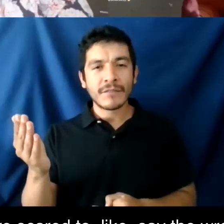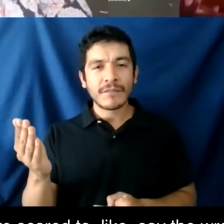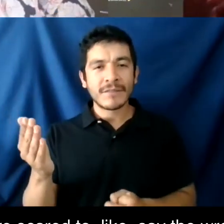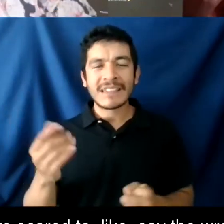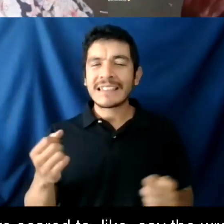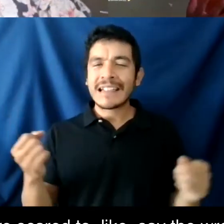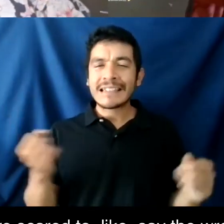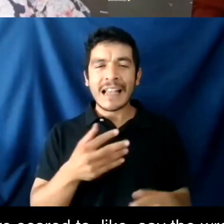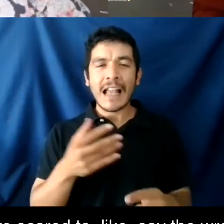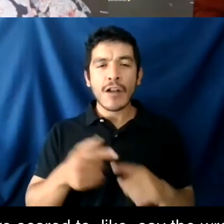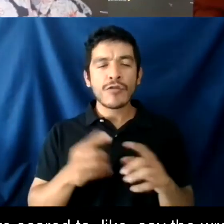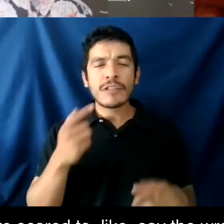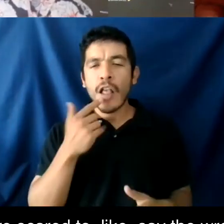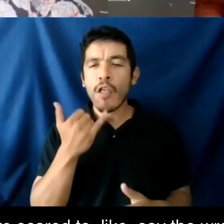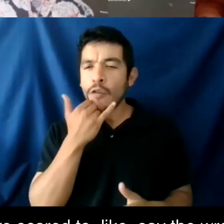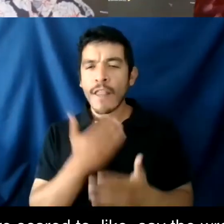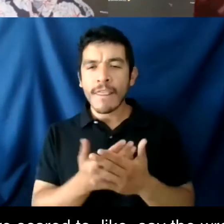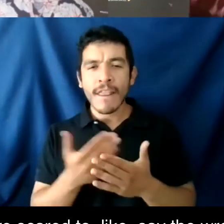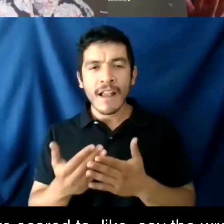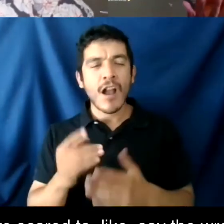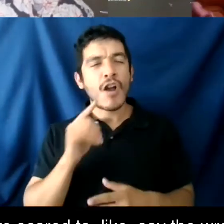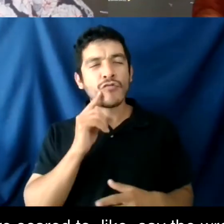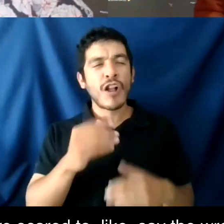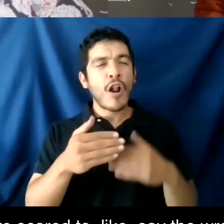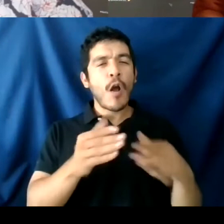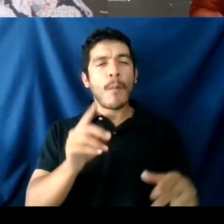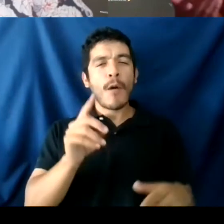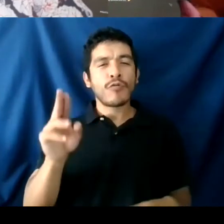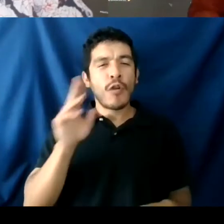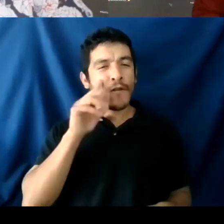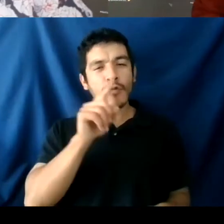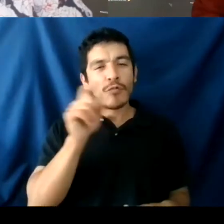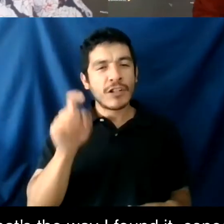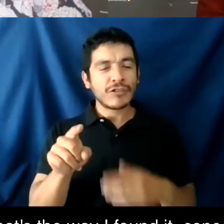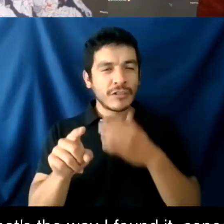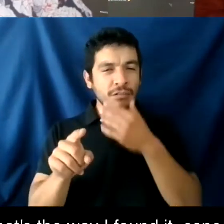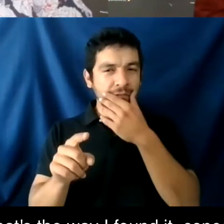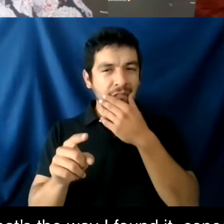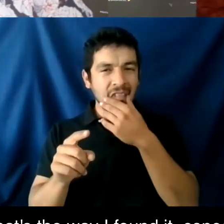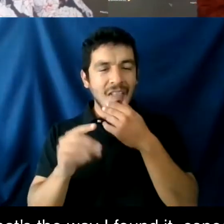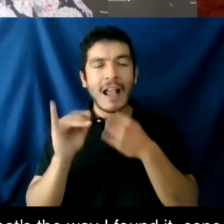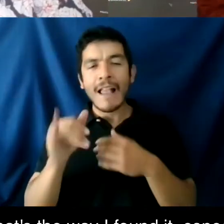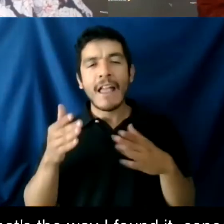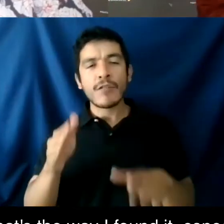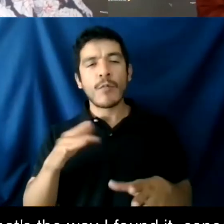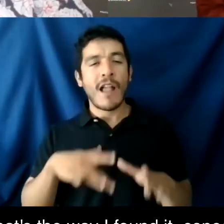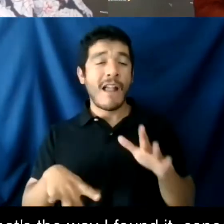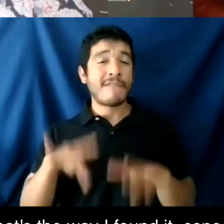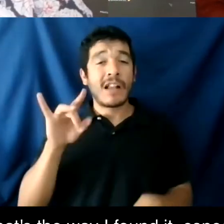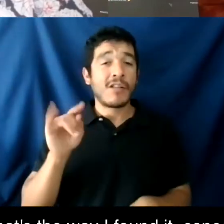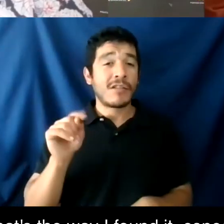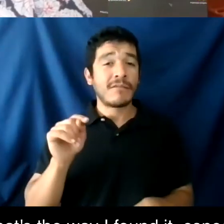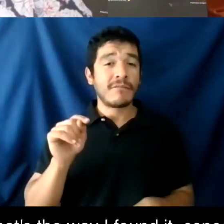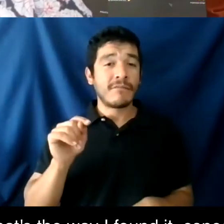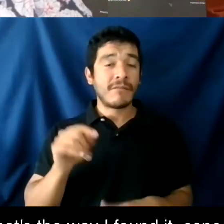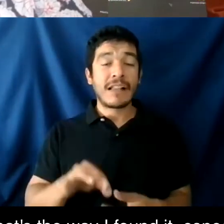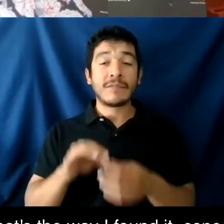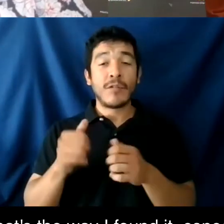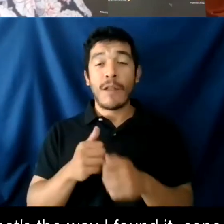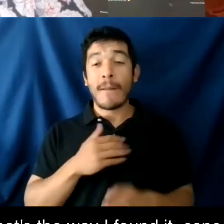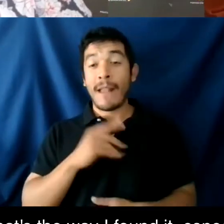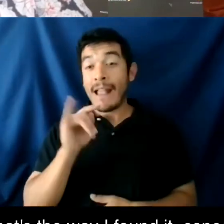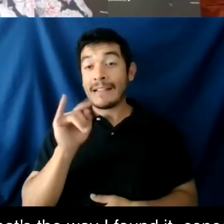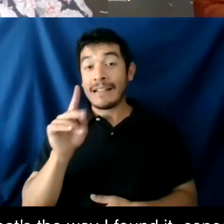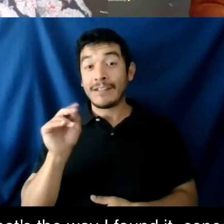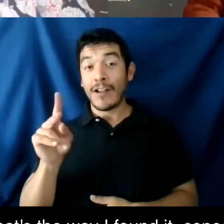scared to like say the wrong things, and it just really opens the door for questions. And that's the way I found it, especially with my TikTok. Don't look